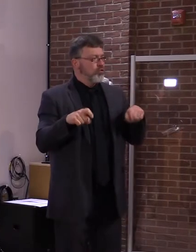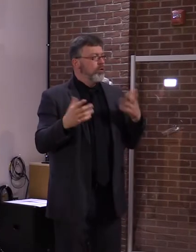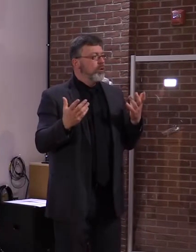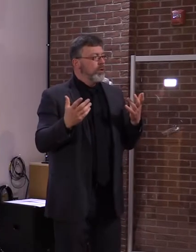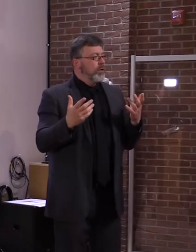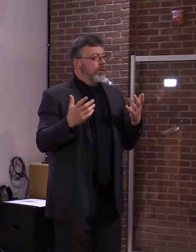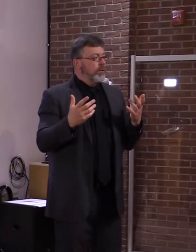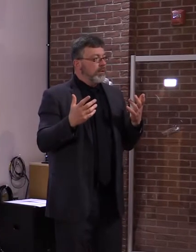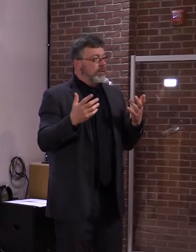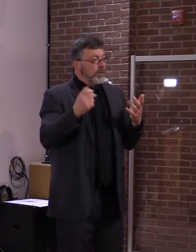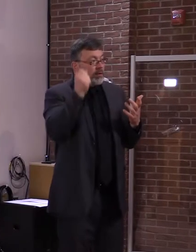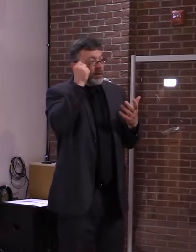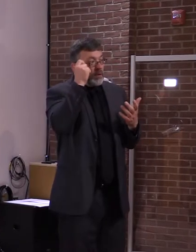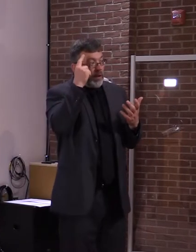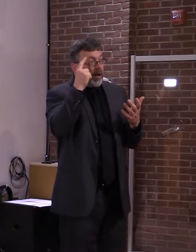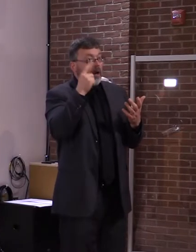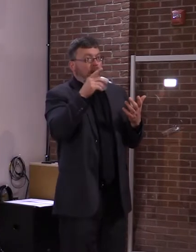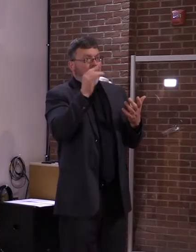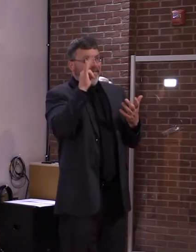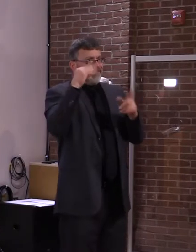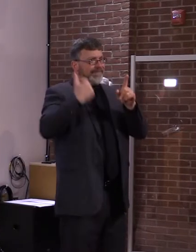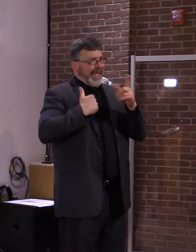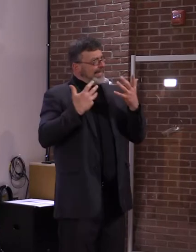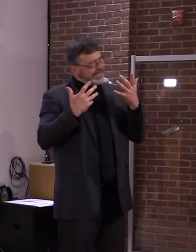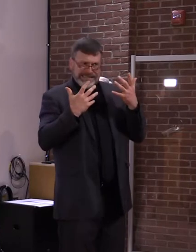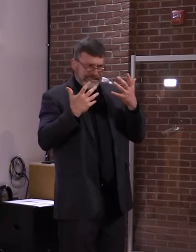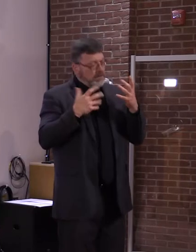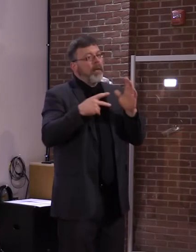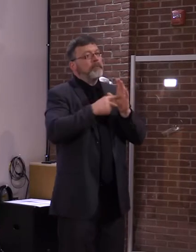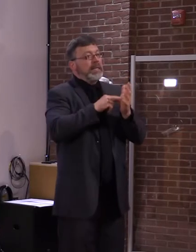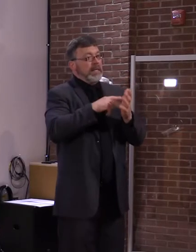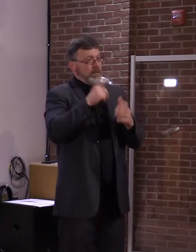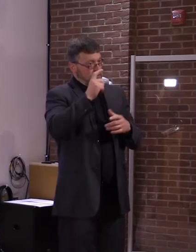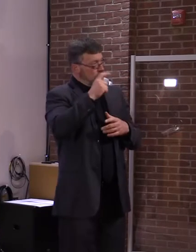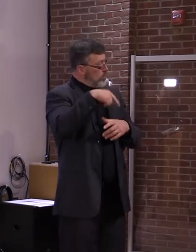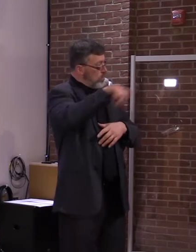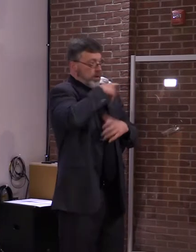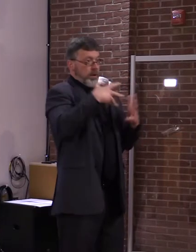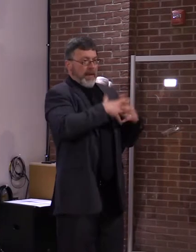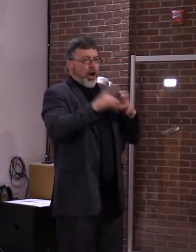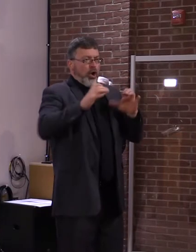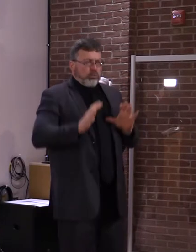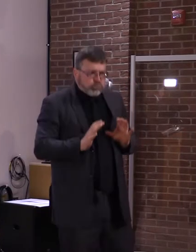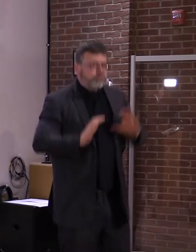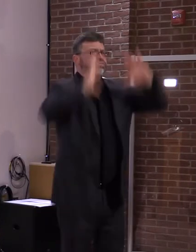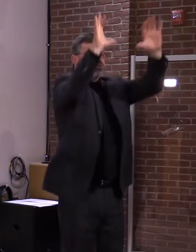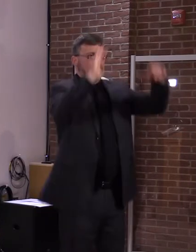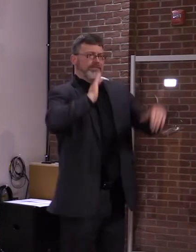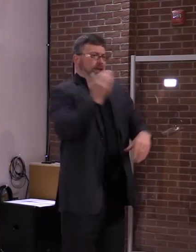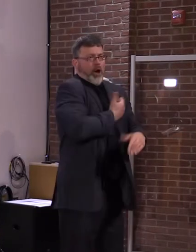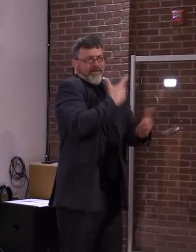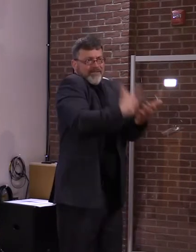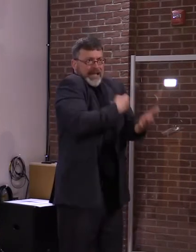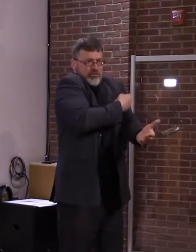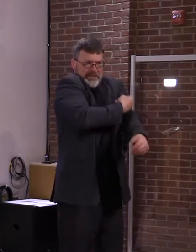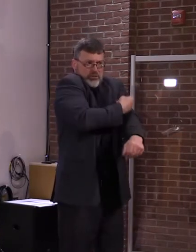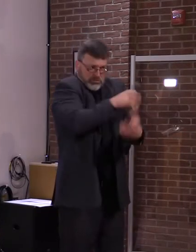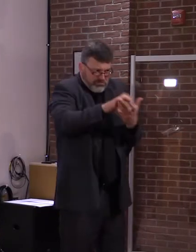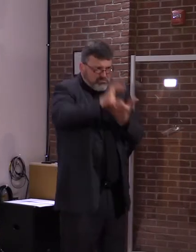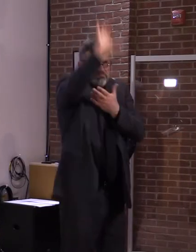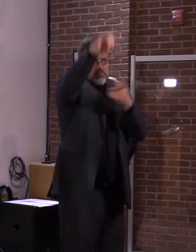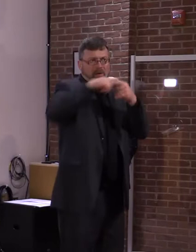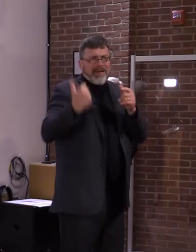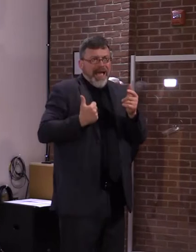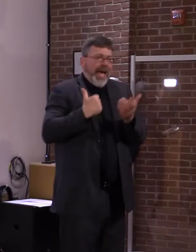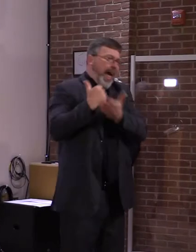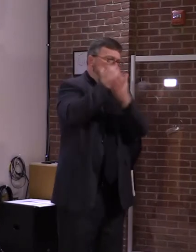it's not just our side of the border. I'm not sure that the other side, the Canadian side, is anxious